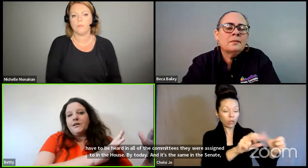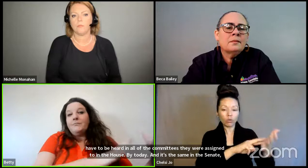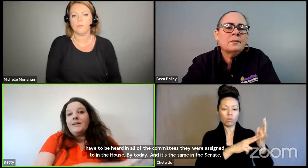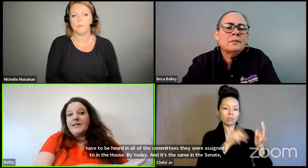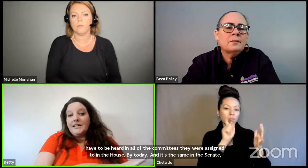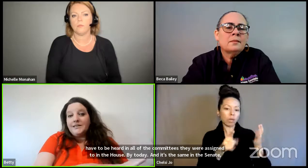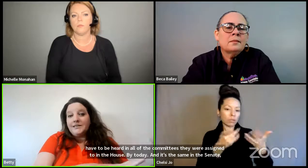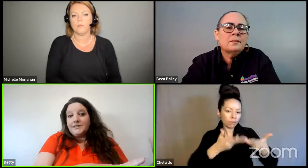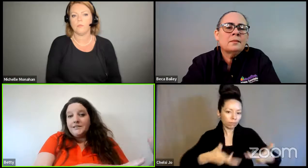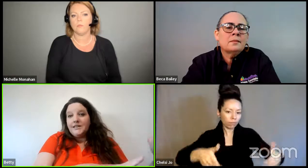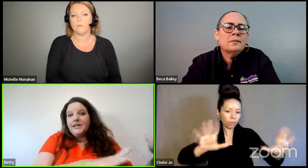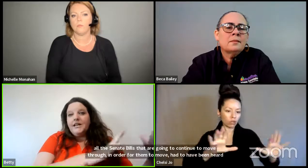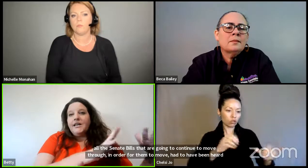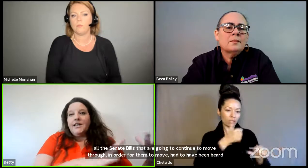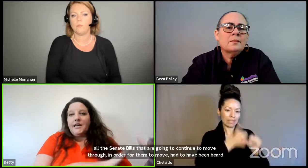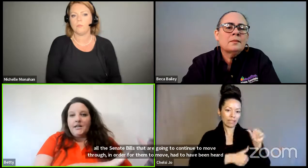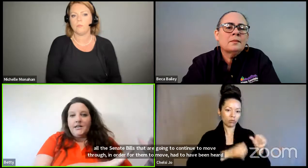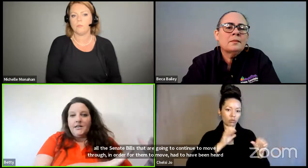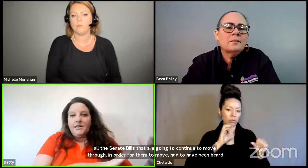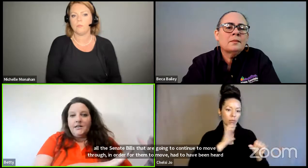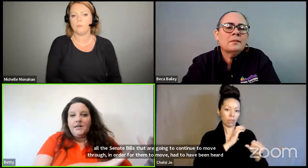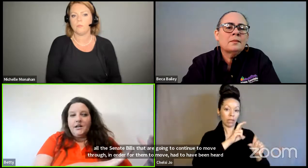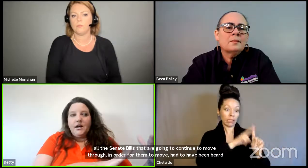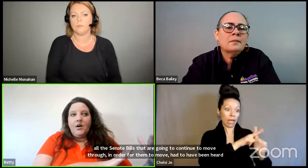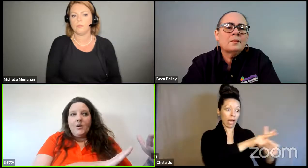their committees